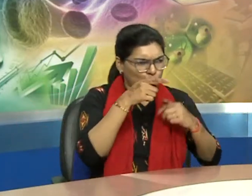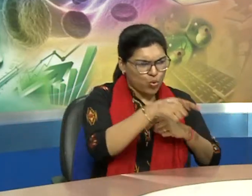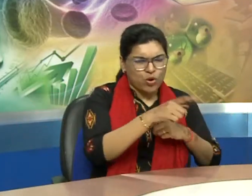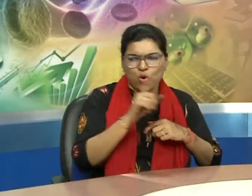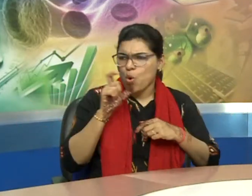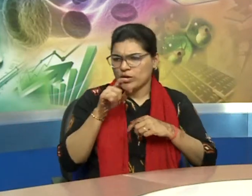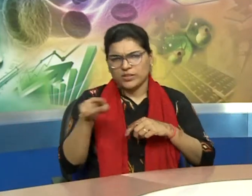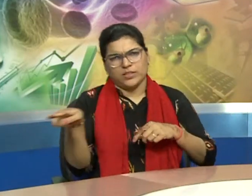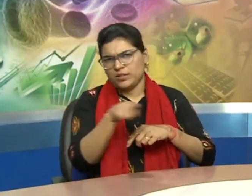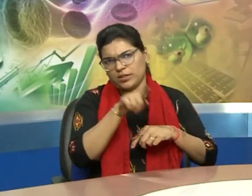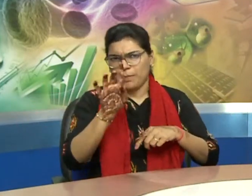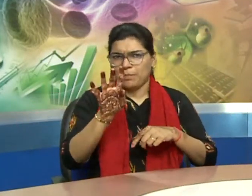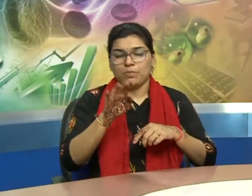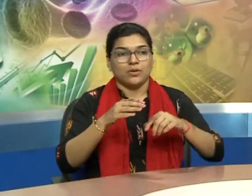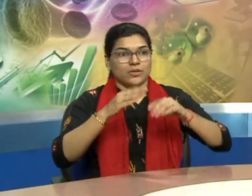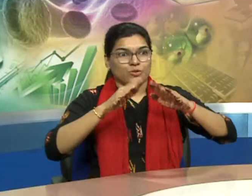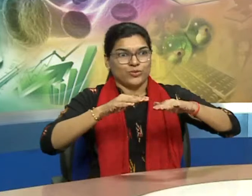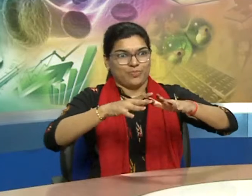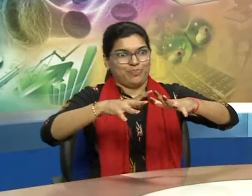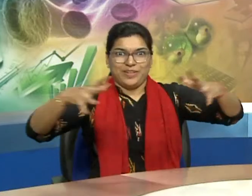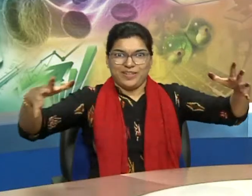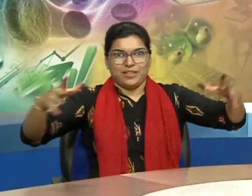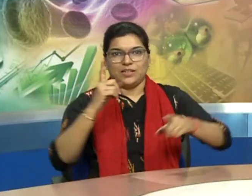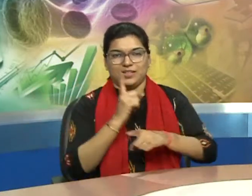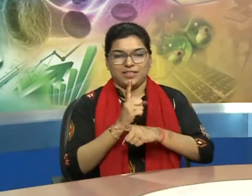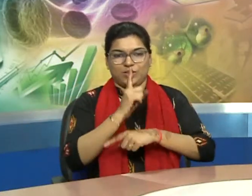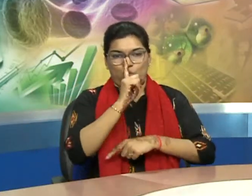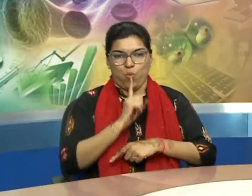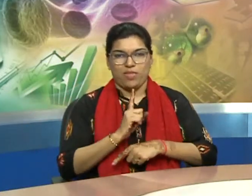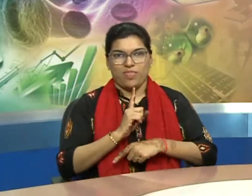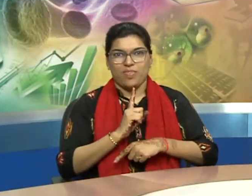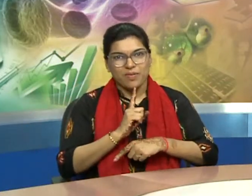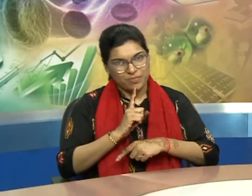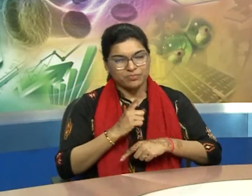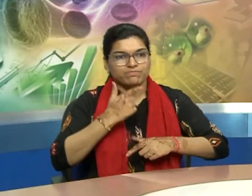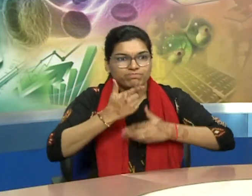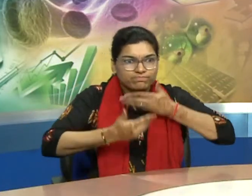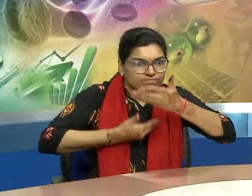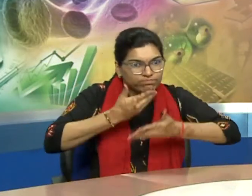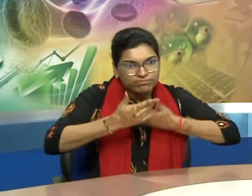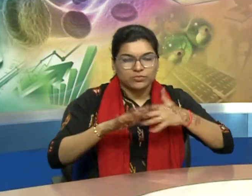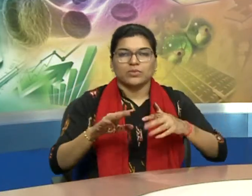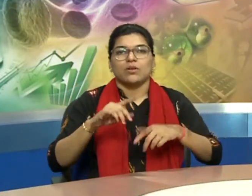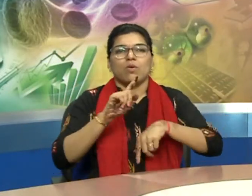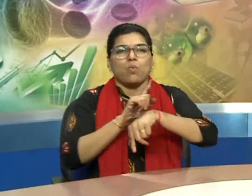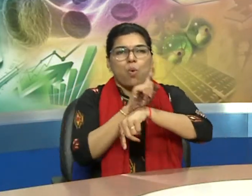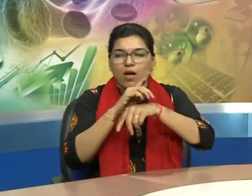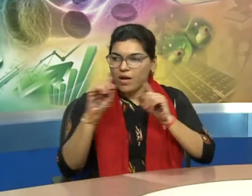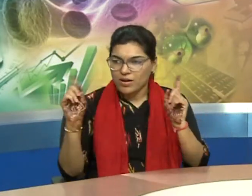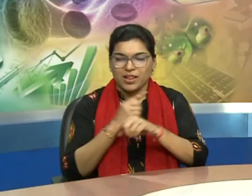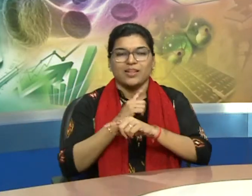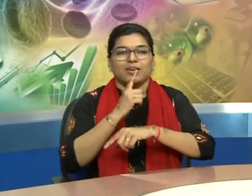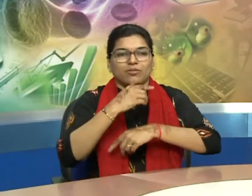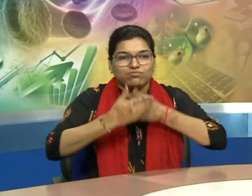And there are large number of students in each class, and so that is